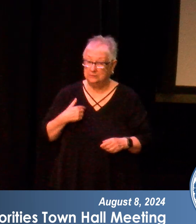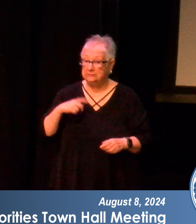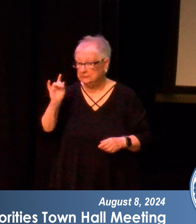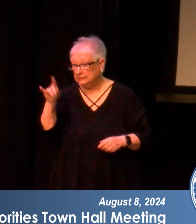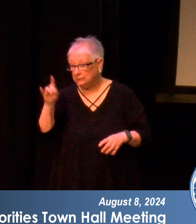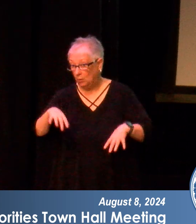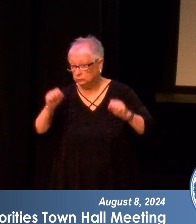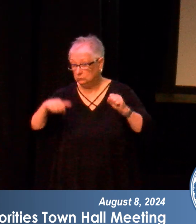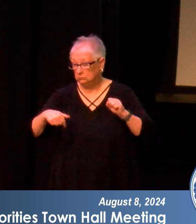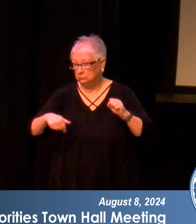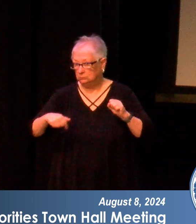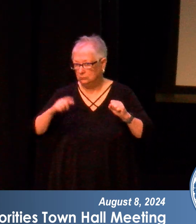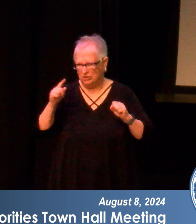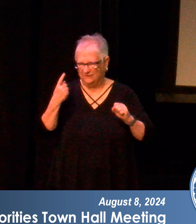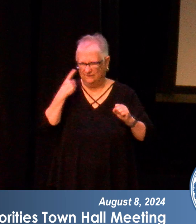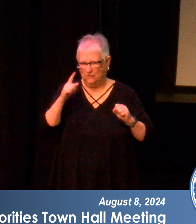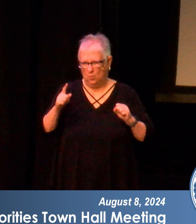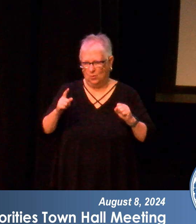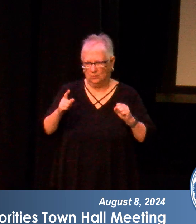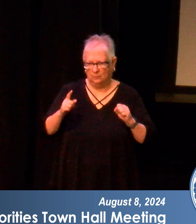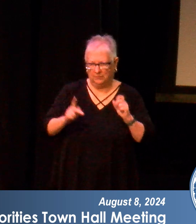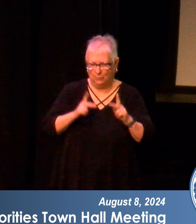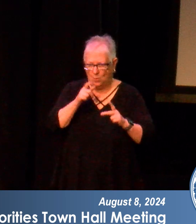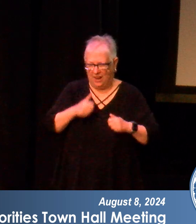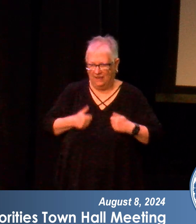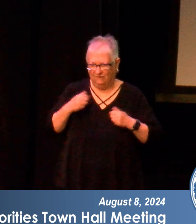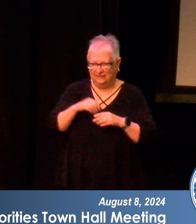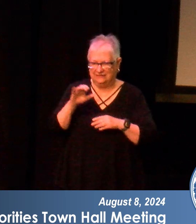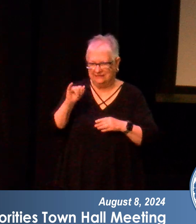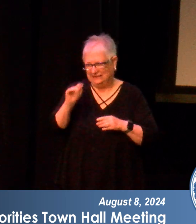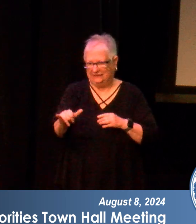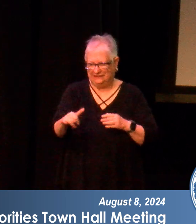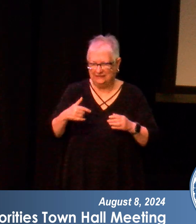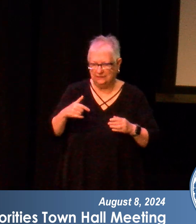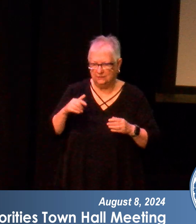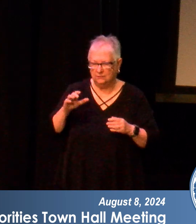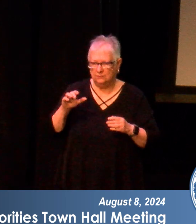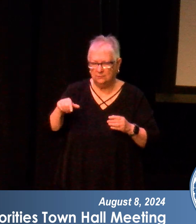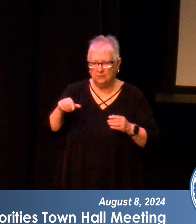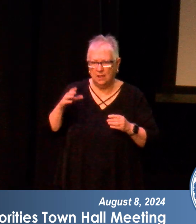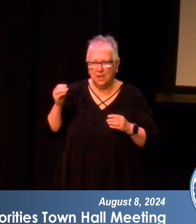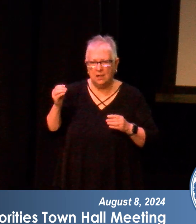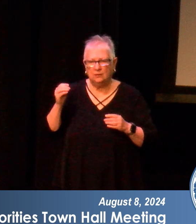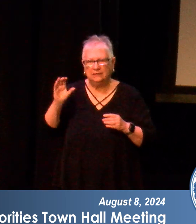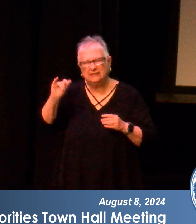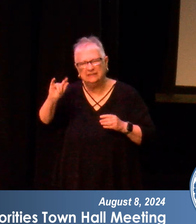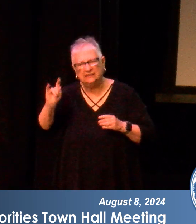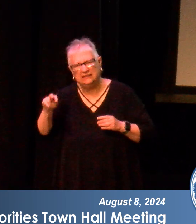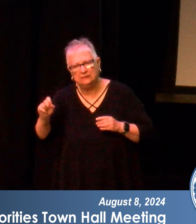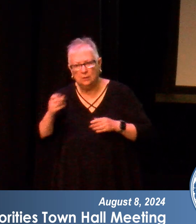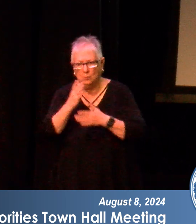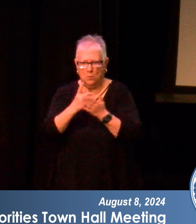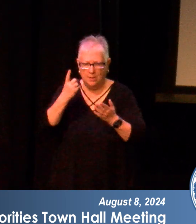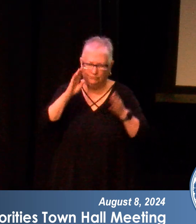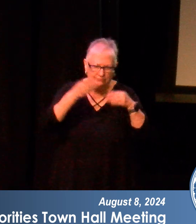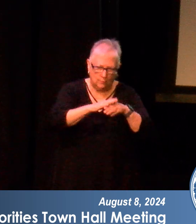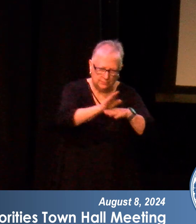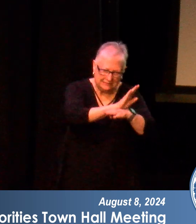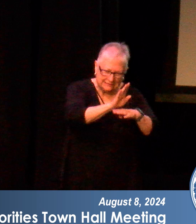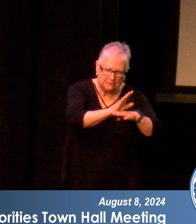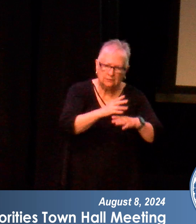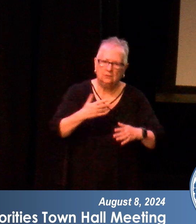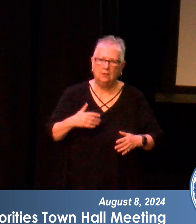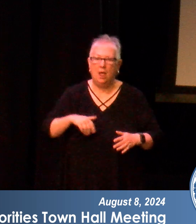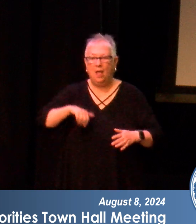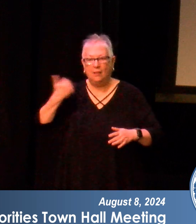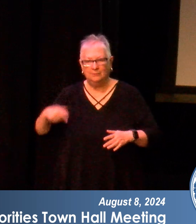generally, with our business community. That's why Frederick, I think, works as well as any place in the state, because